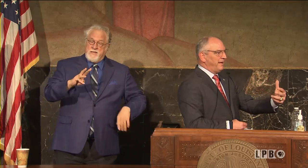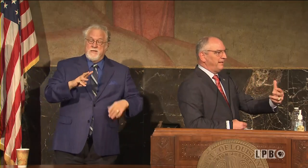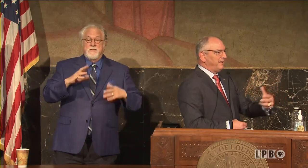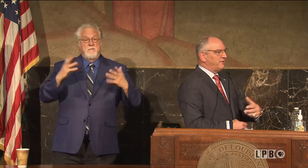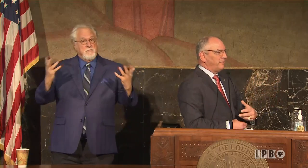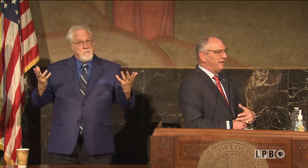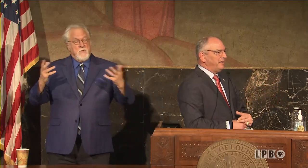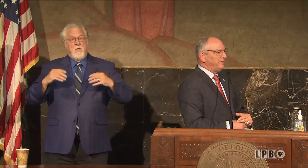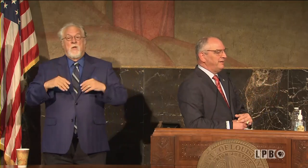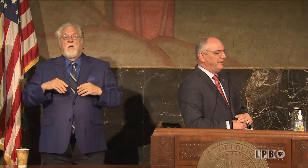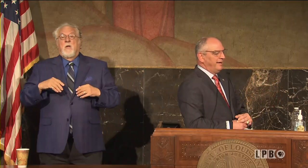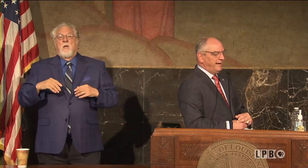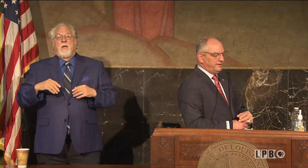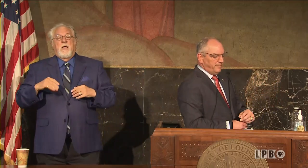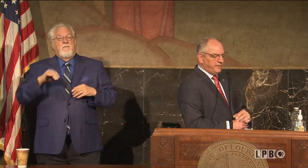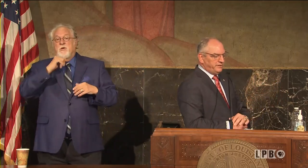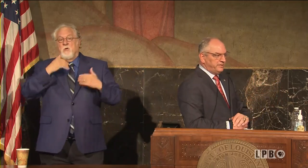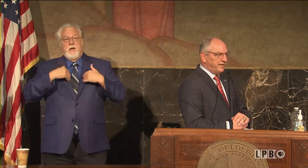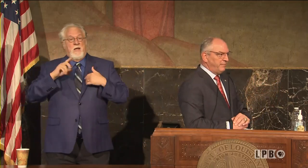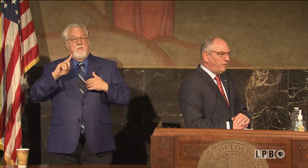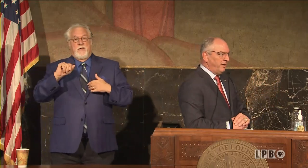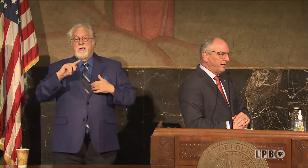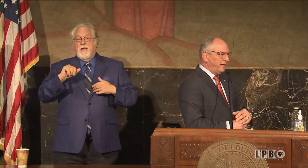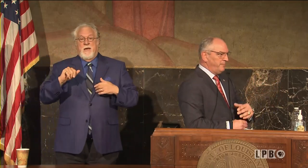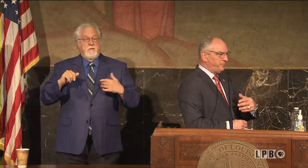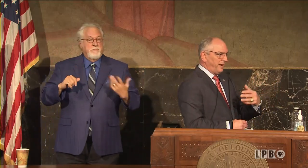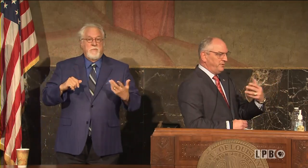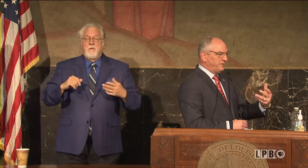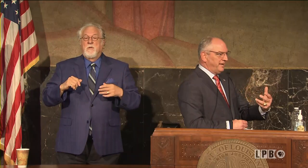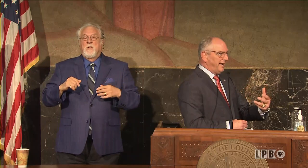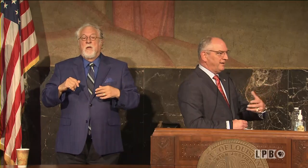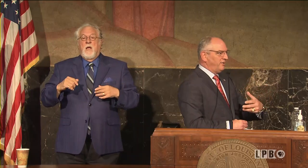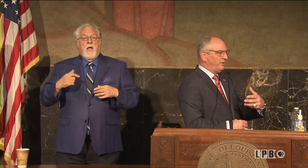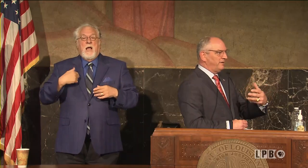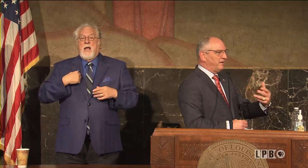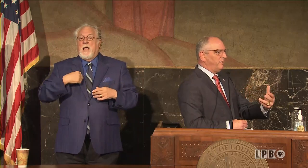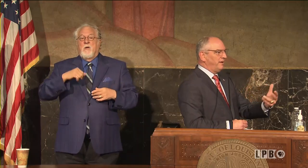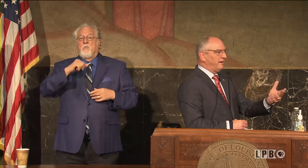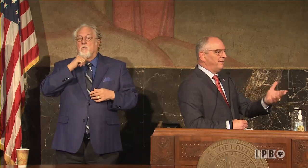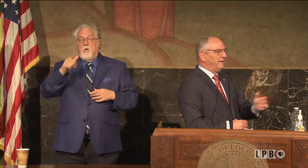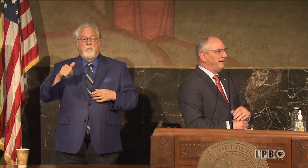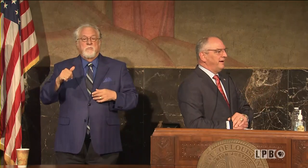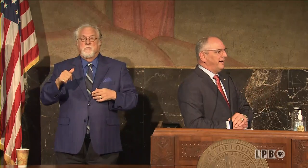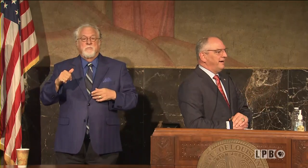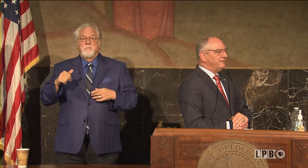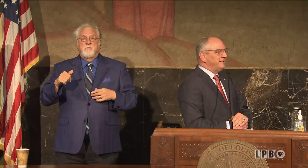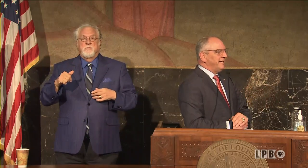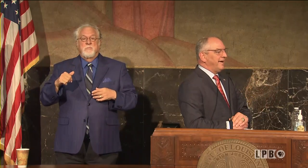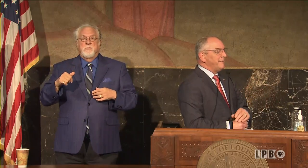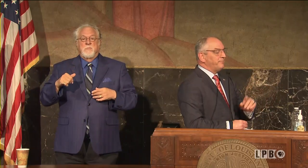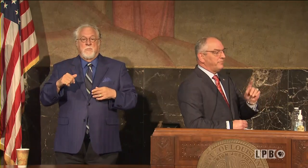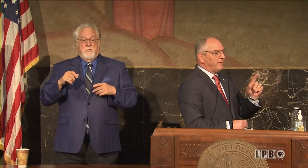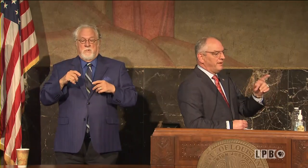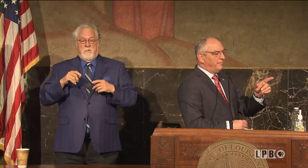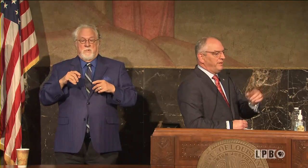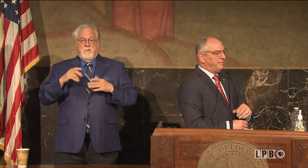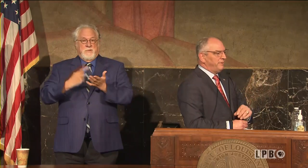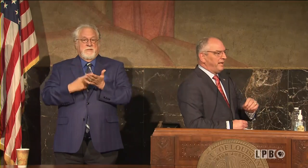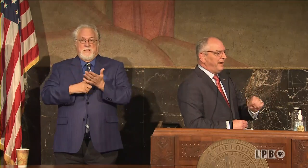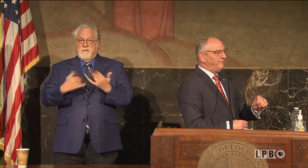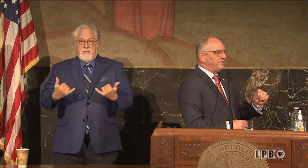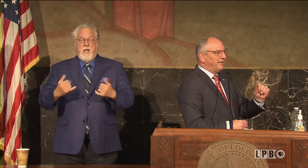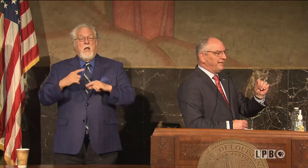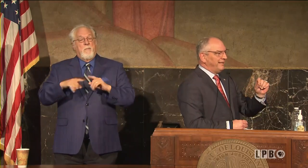use to make that determination. And as I mentioned to Sam a while ago, I'm just not going to go there today.